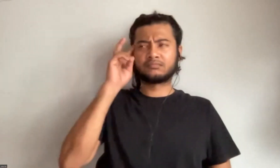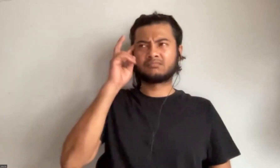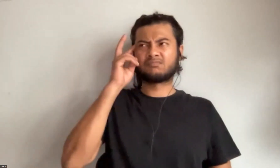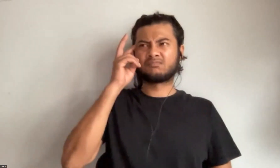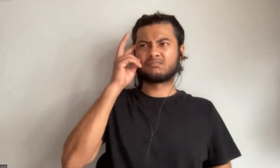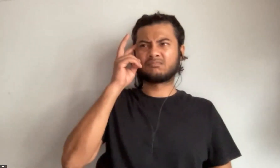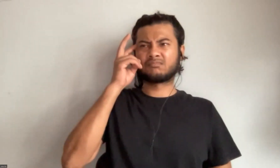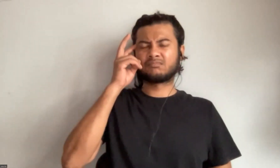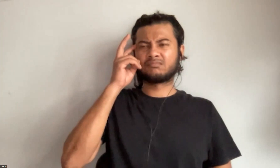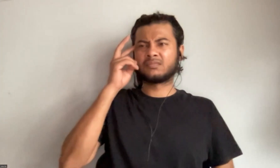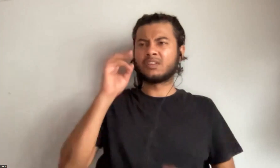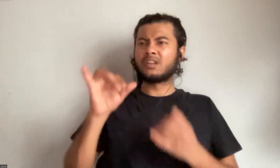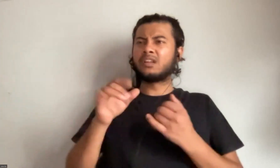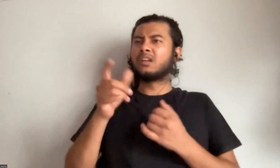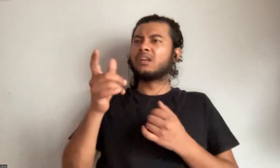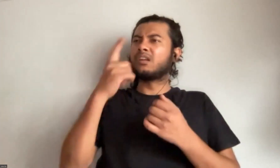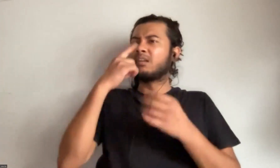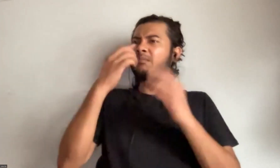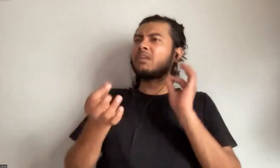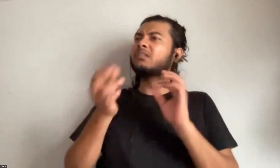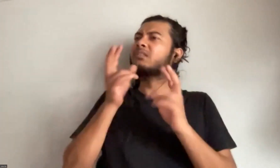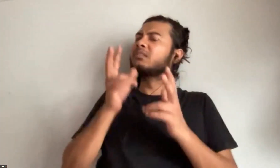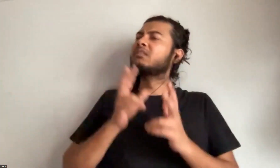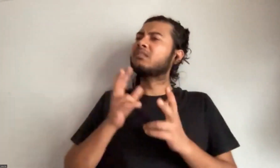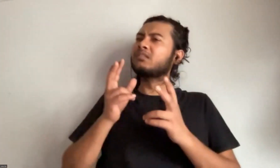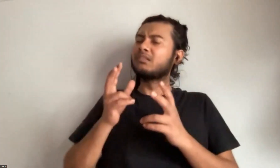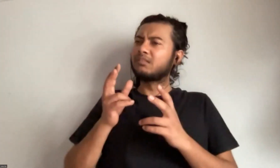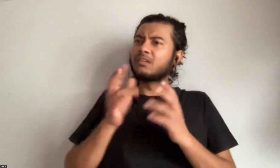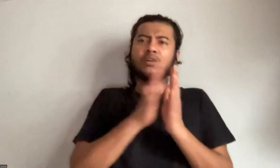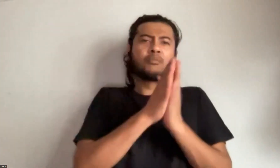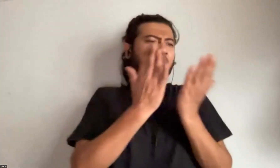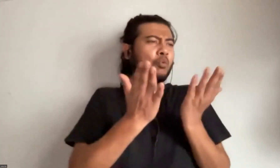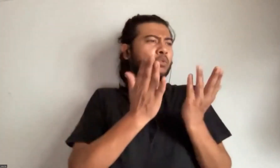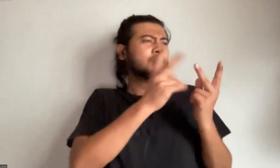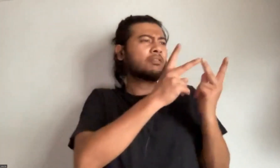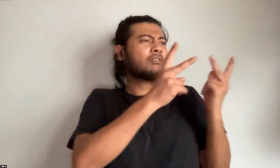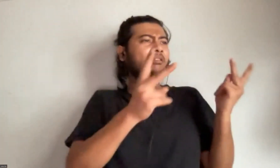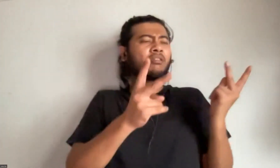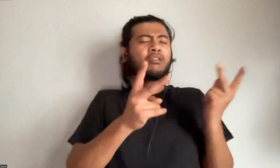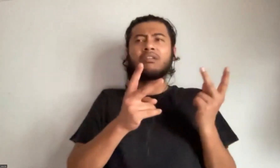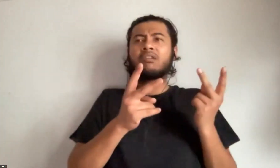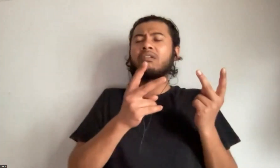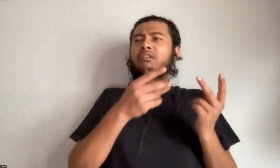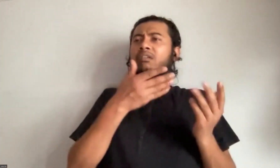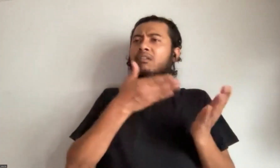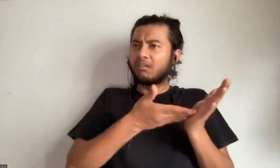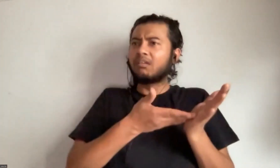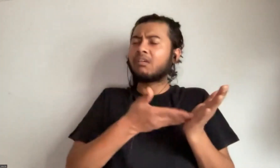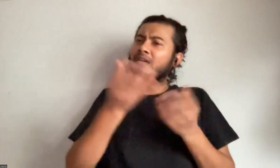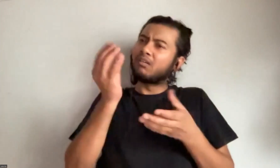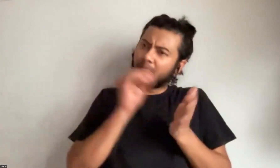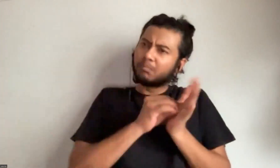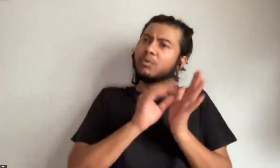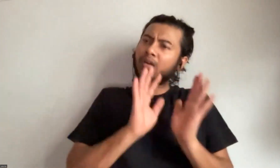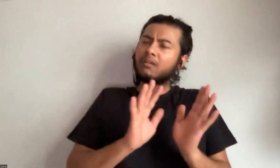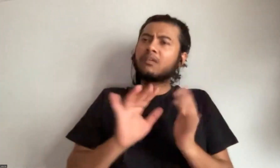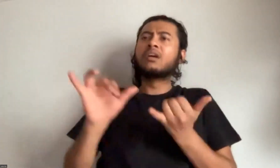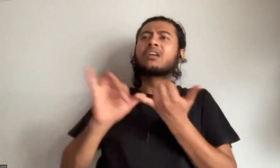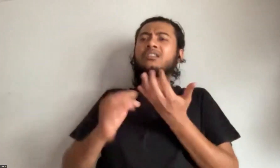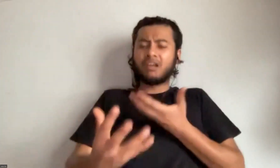original father, why does he send us away from him? What is the reason that we are away from Krishna? Why can't we always live with